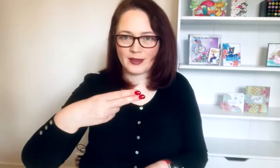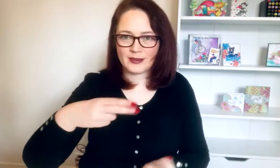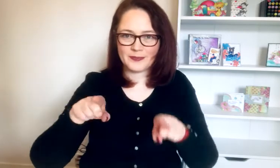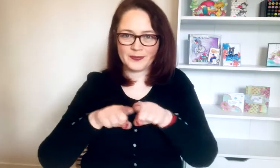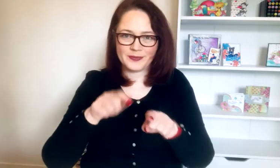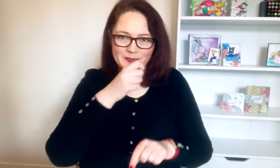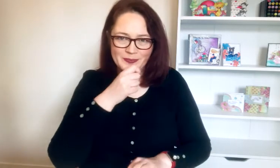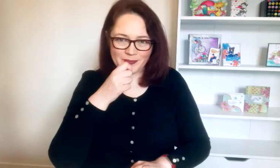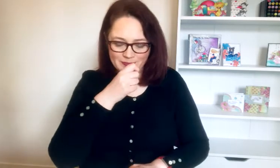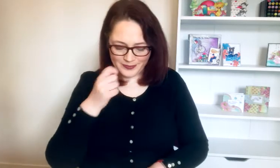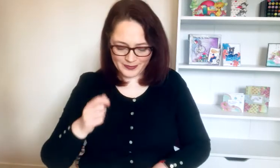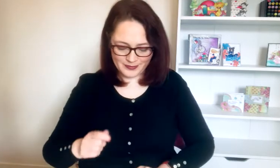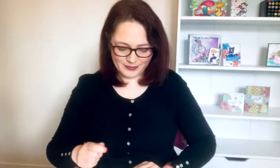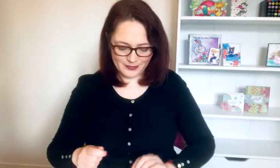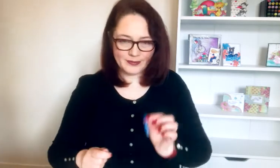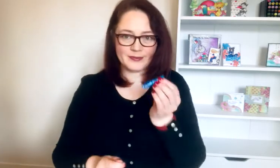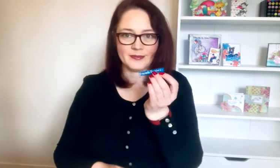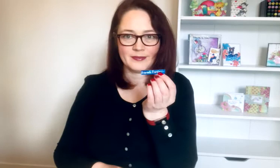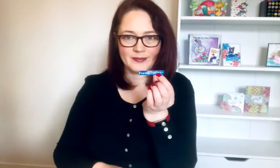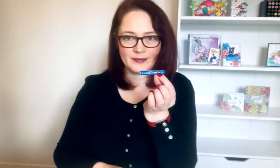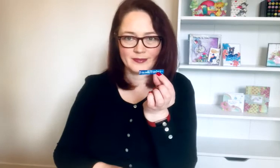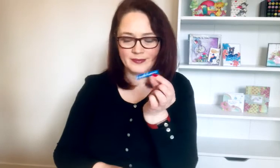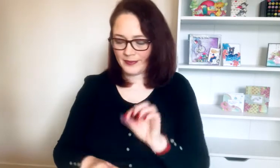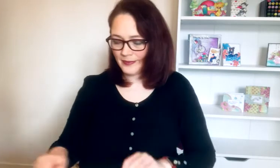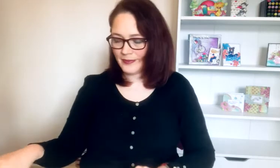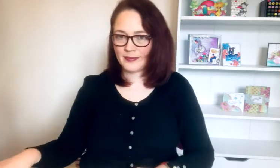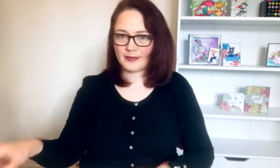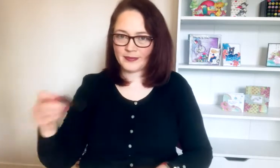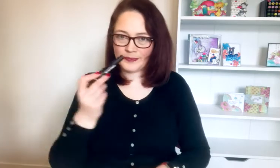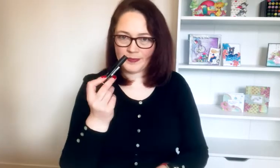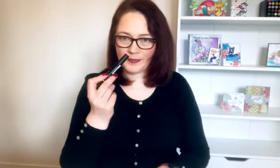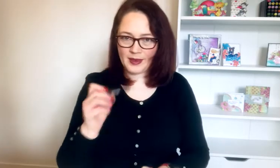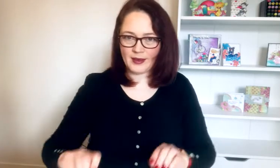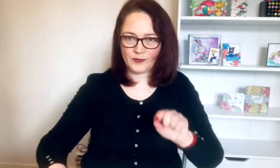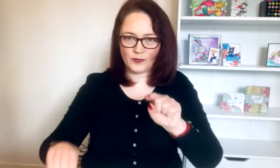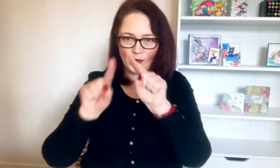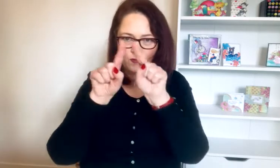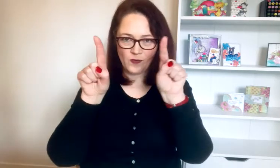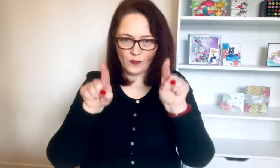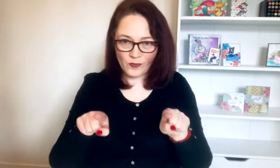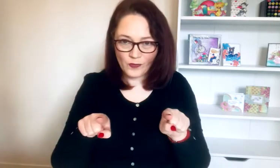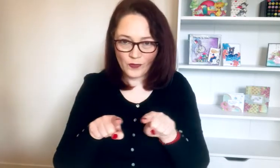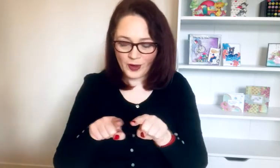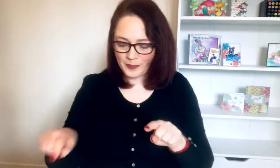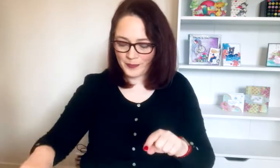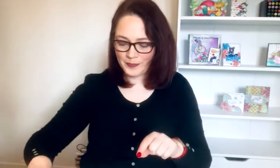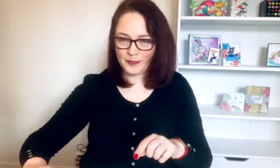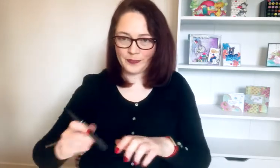Okay, so I cut the same way that we did the flower. I used the blade and moved the paper. I'm now going to use the